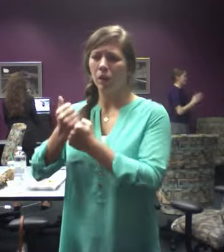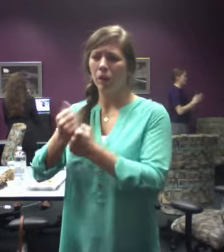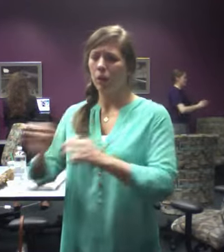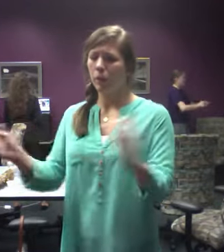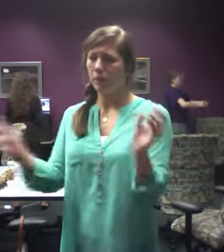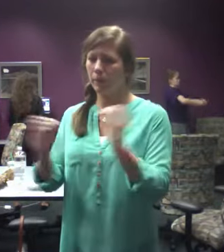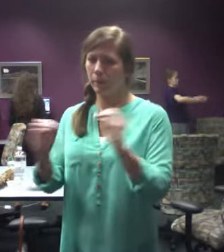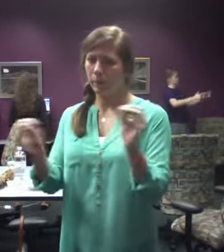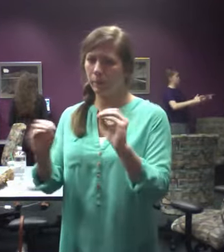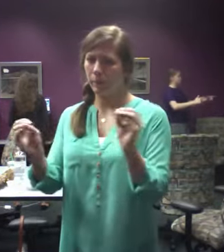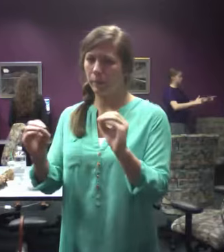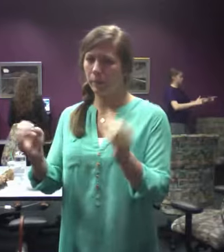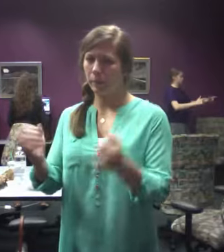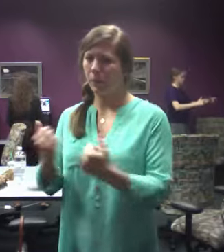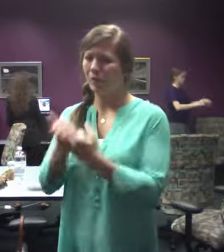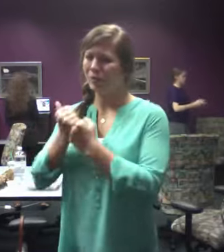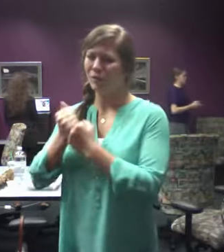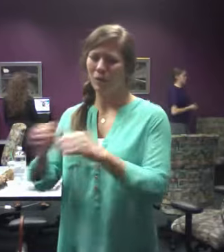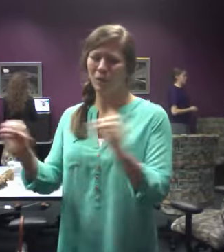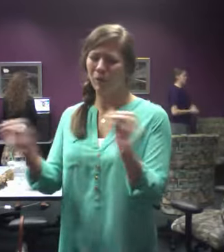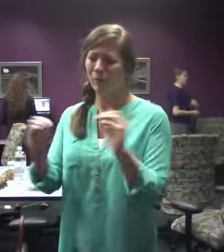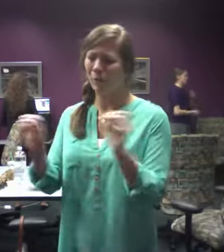All right, they were poorly trained.